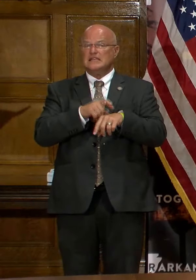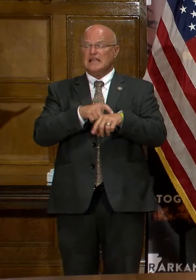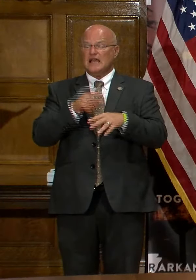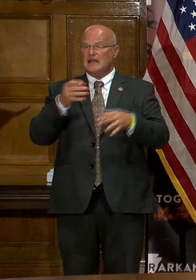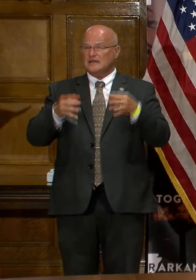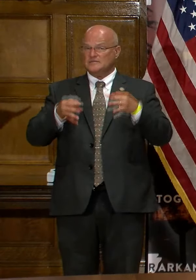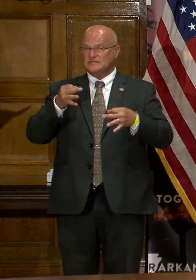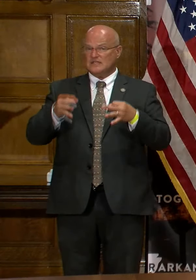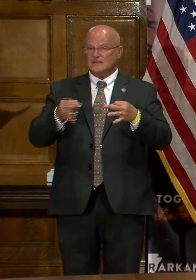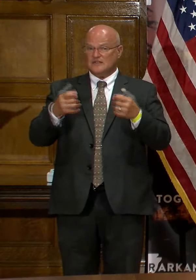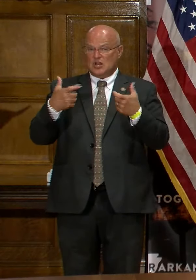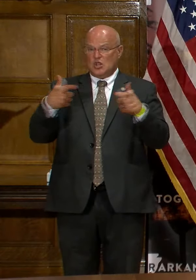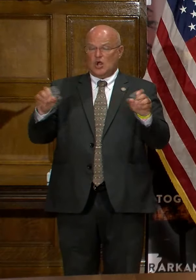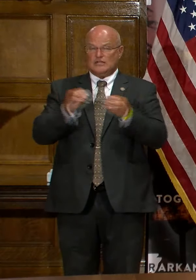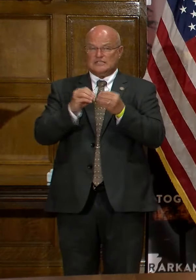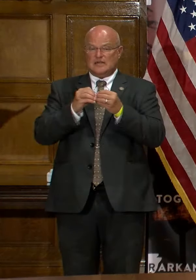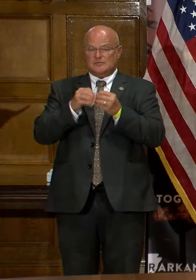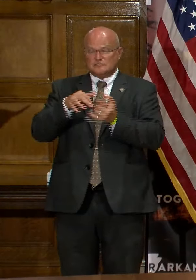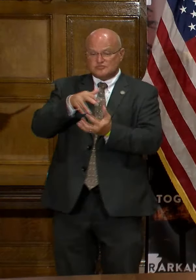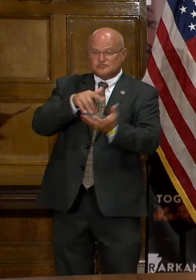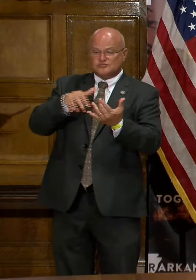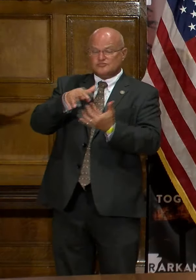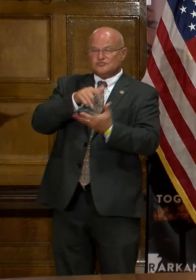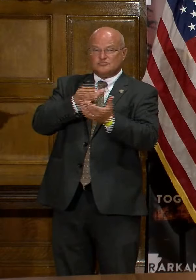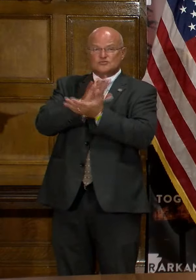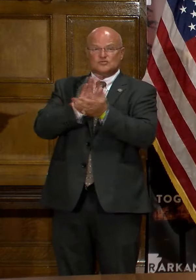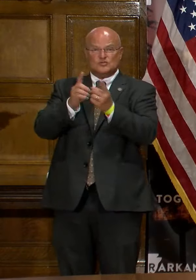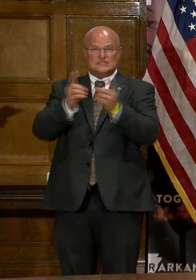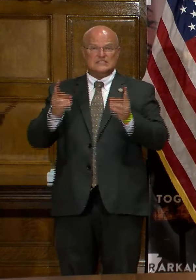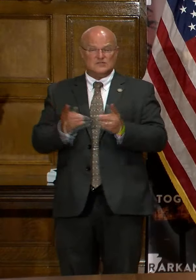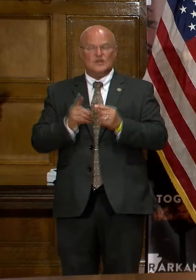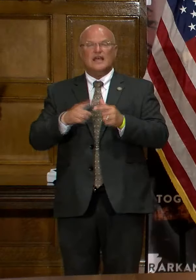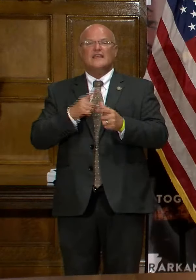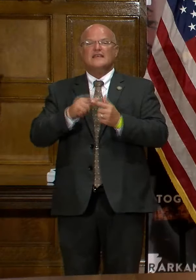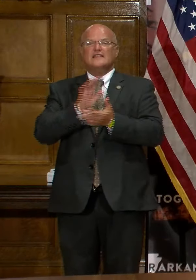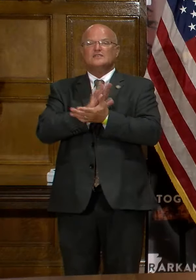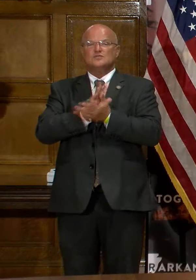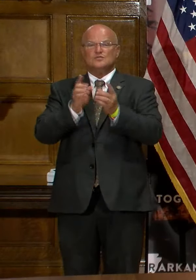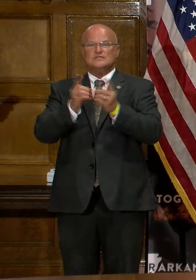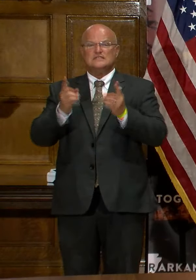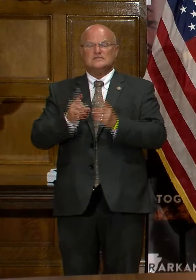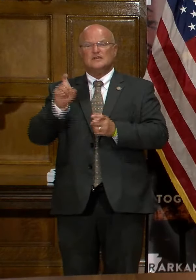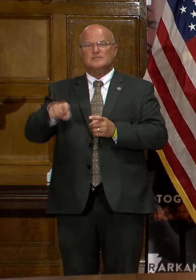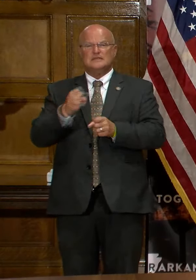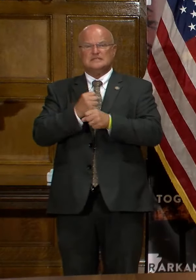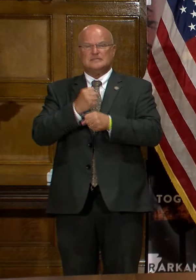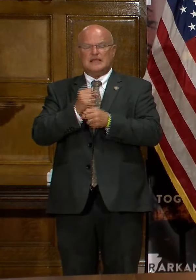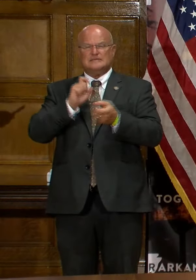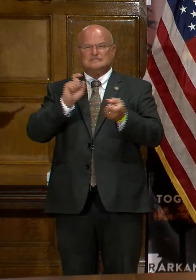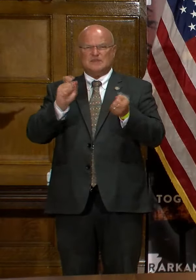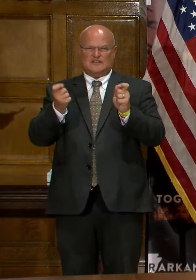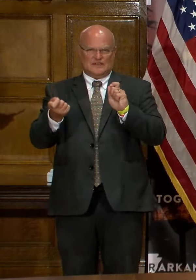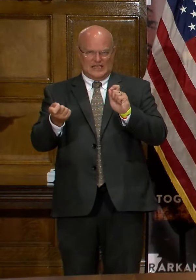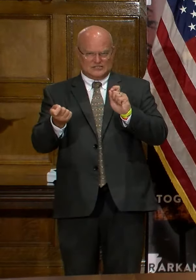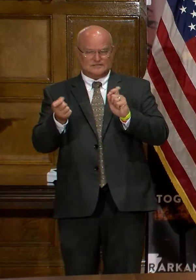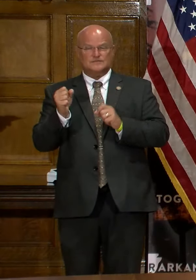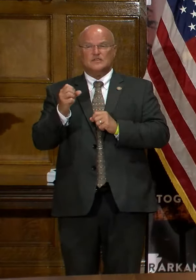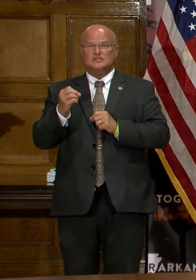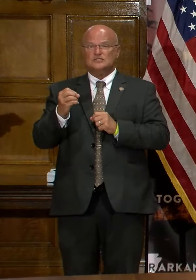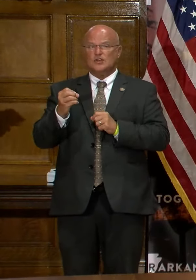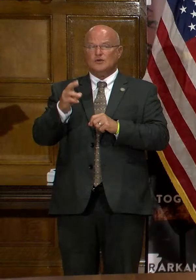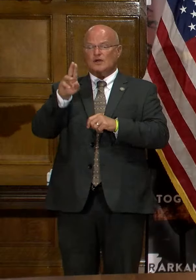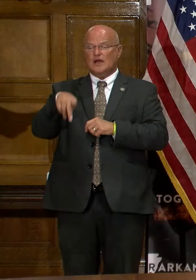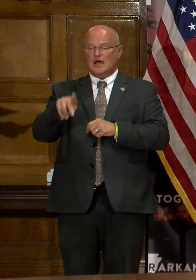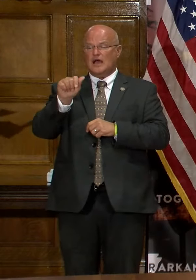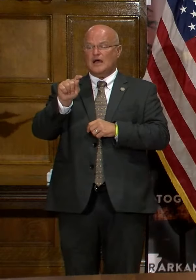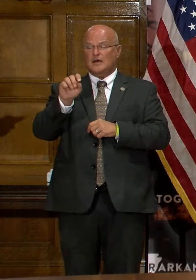there are large numbers of staff affected in a school district, then the school district does have to make modifications. So just an